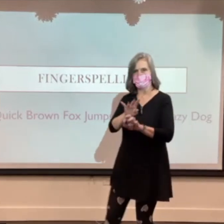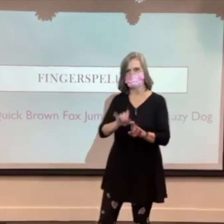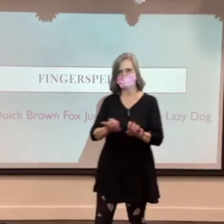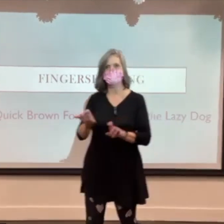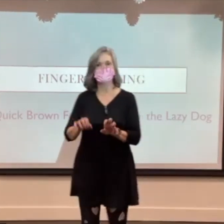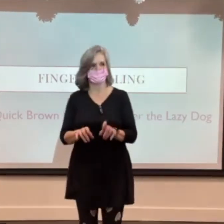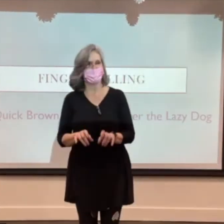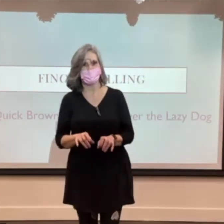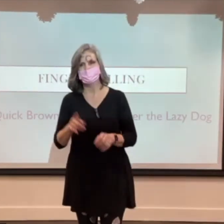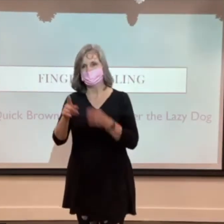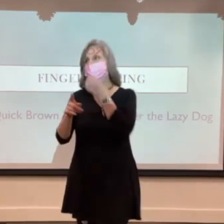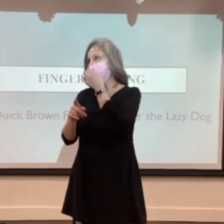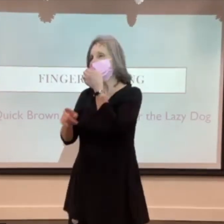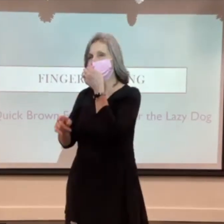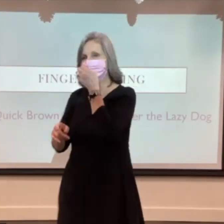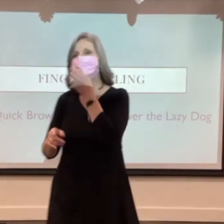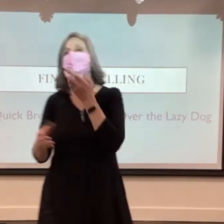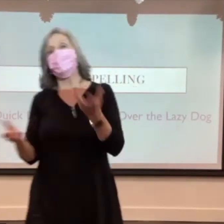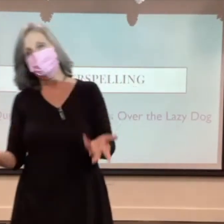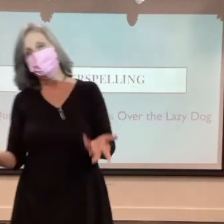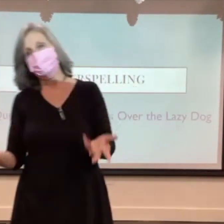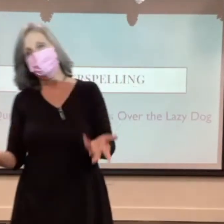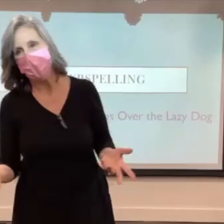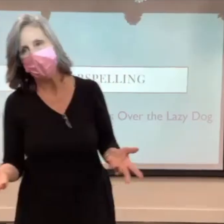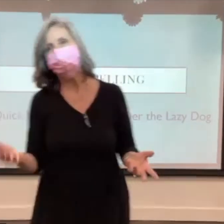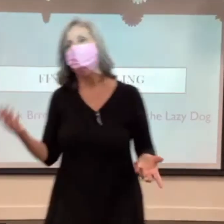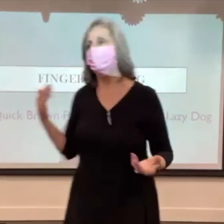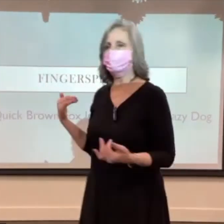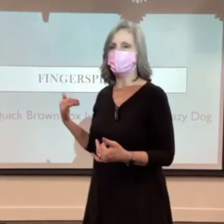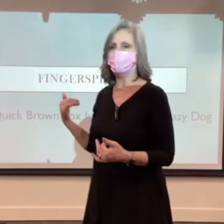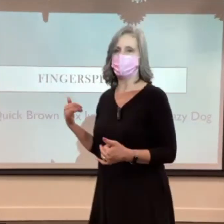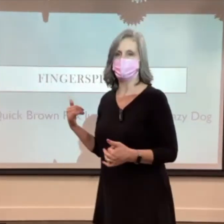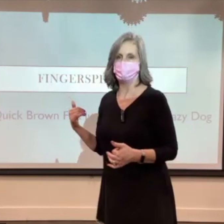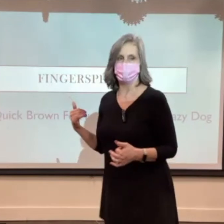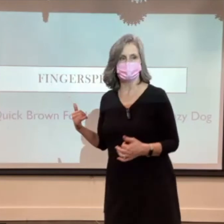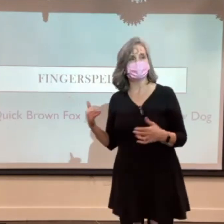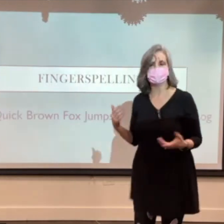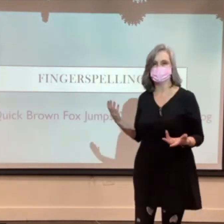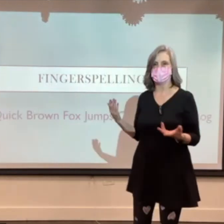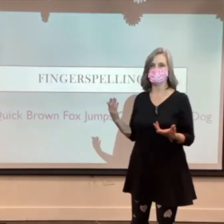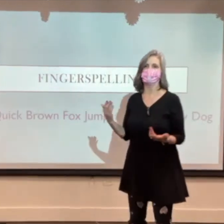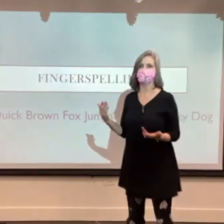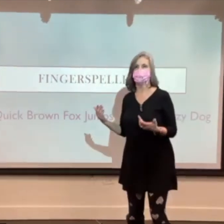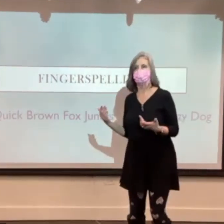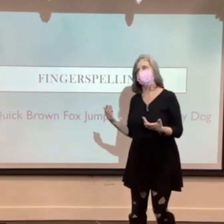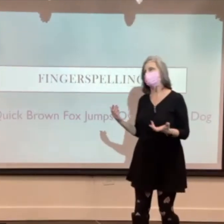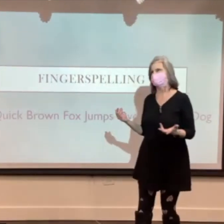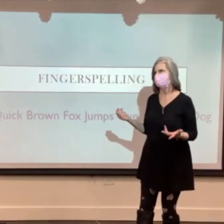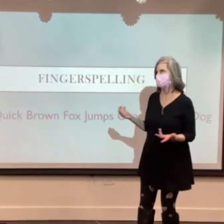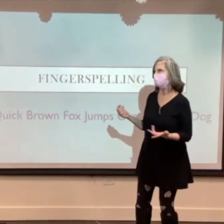class, right? That's how you learn the keys. So this is one of my favorites. Of course, I teach high school 1 year. This was